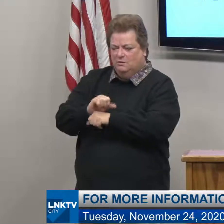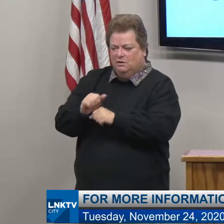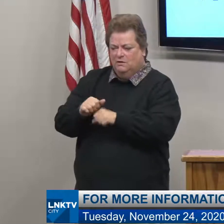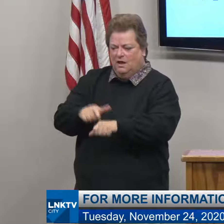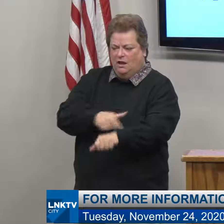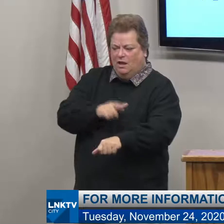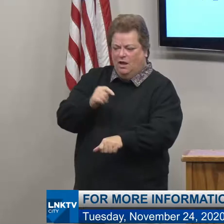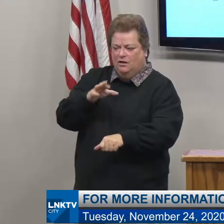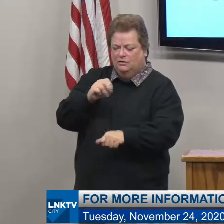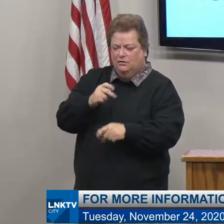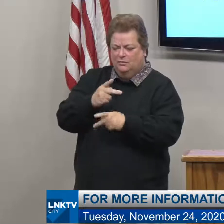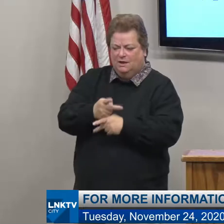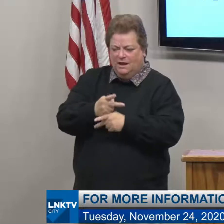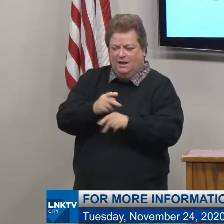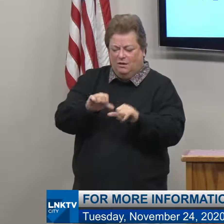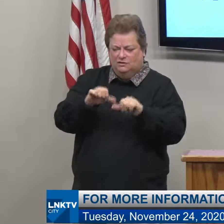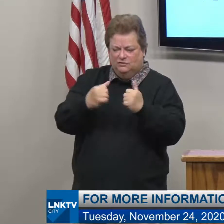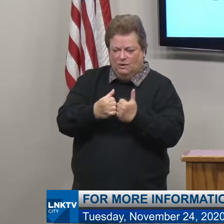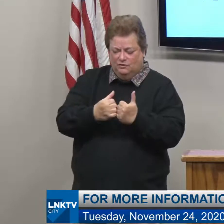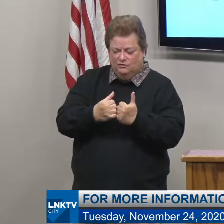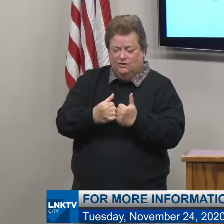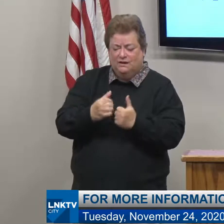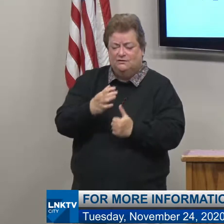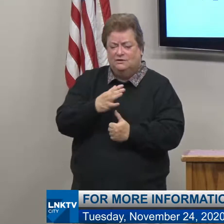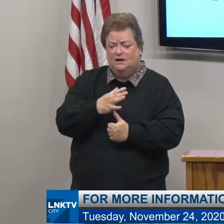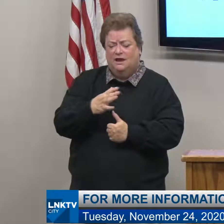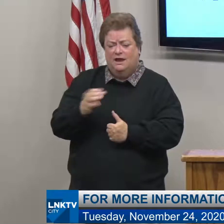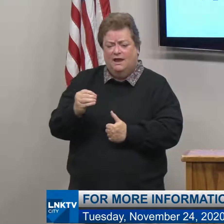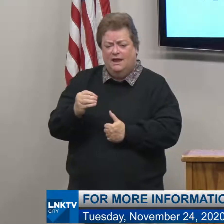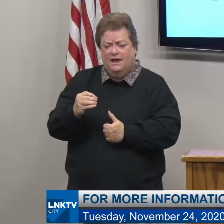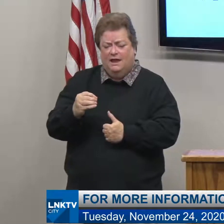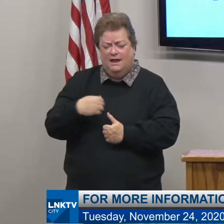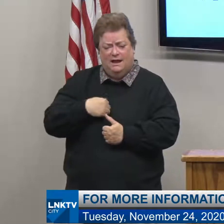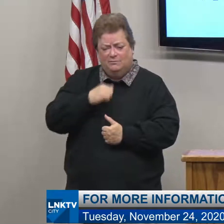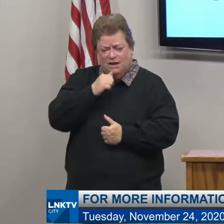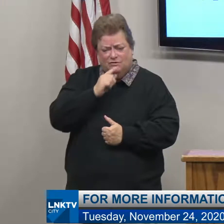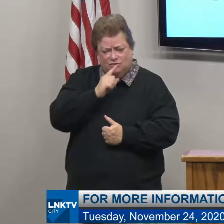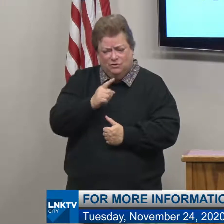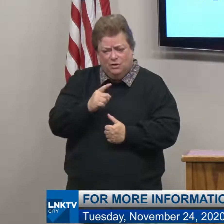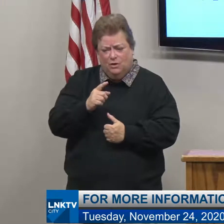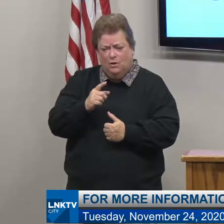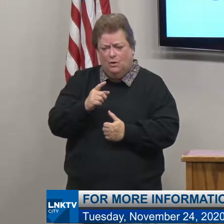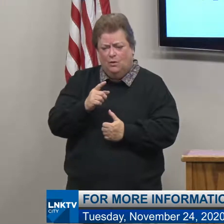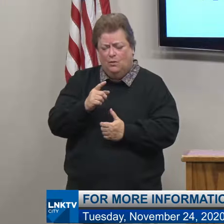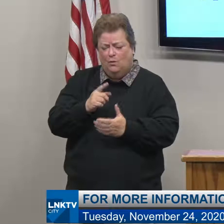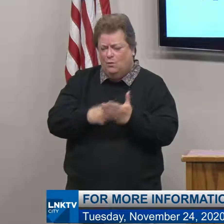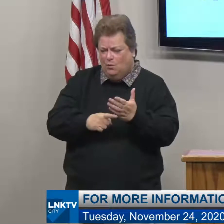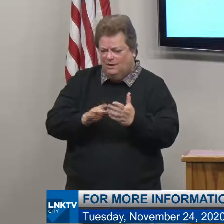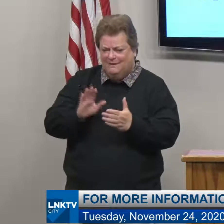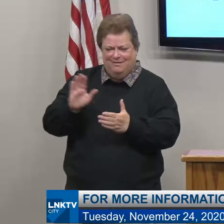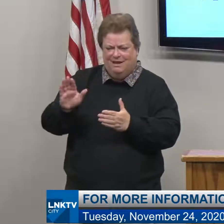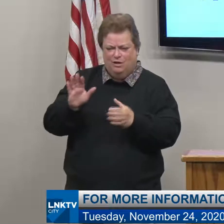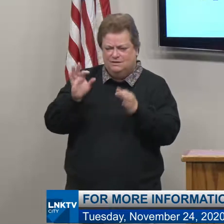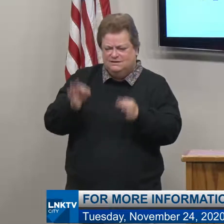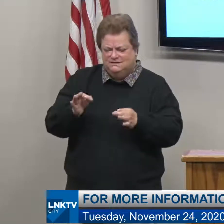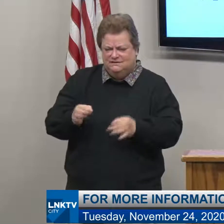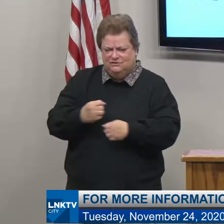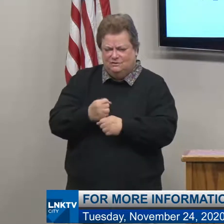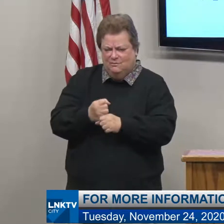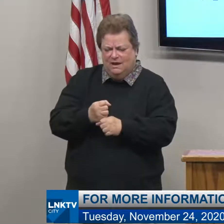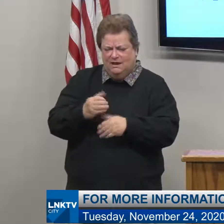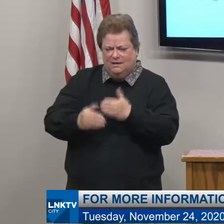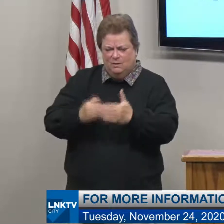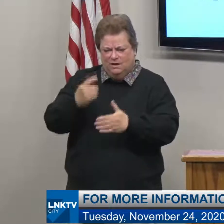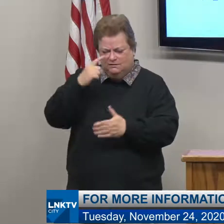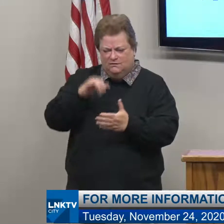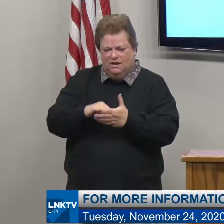Association in Lancaster County Rehab. I'm not sure what their decision-making process was for that. And I think you